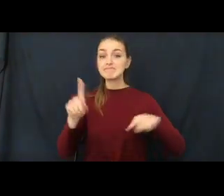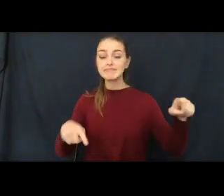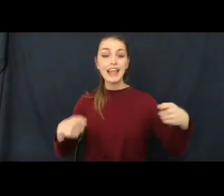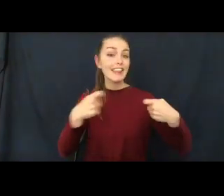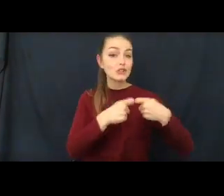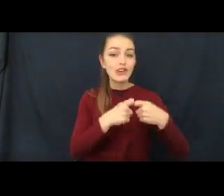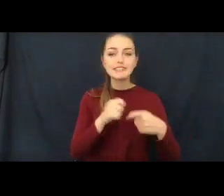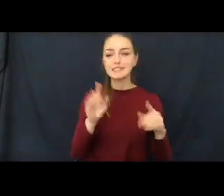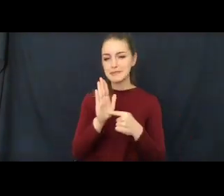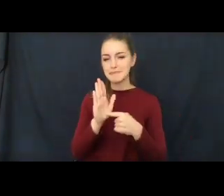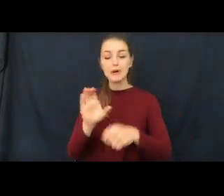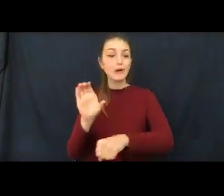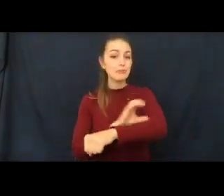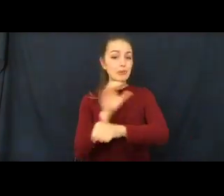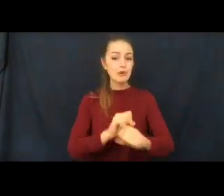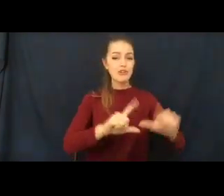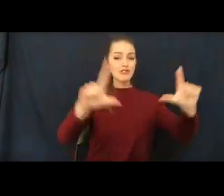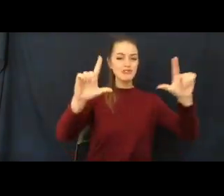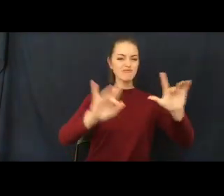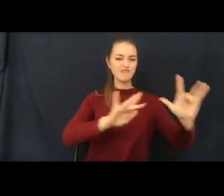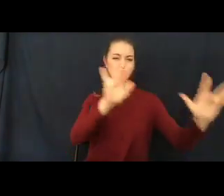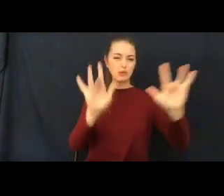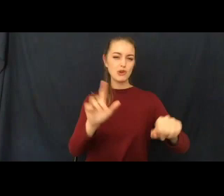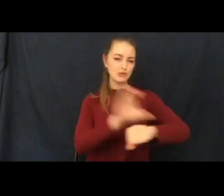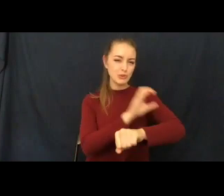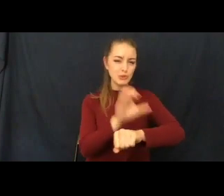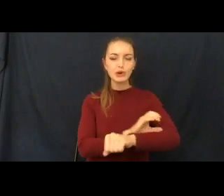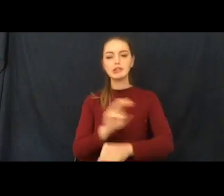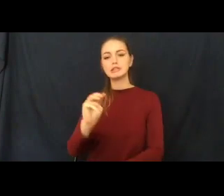electronics like computers and monitors.